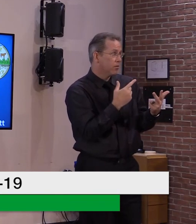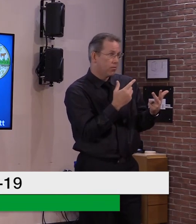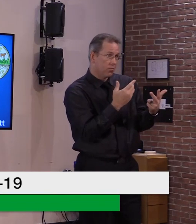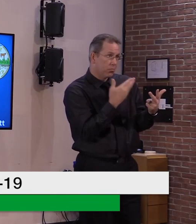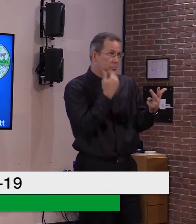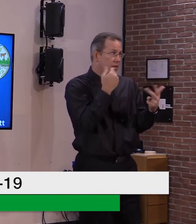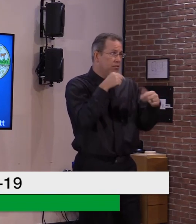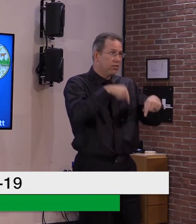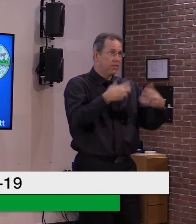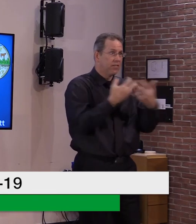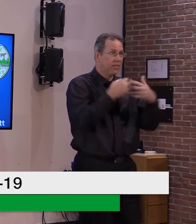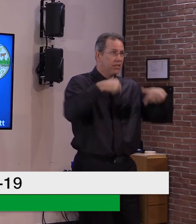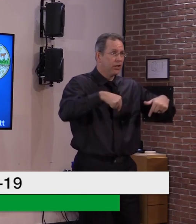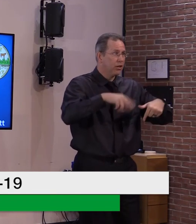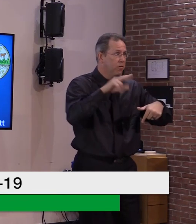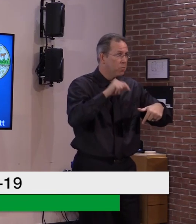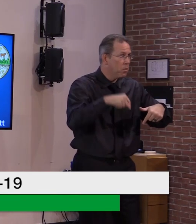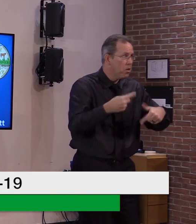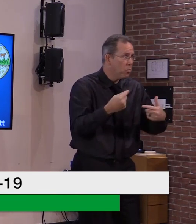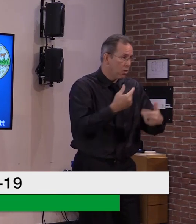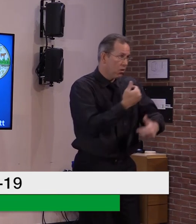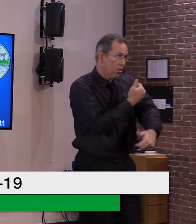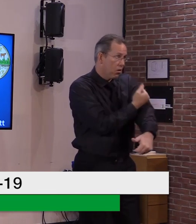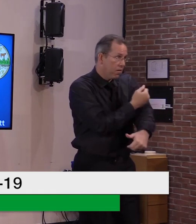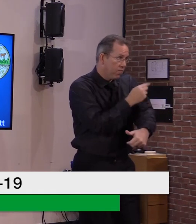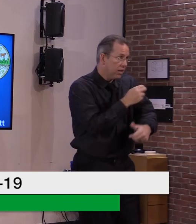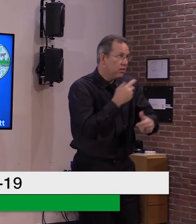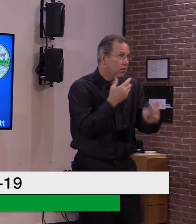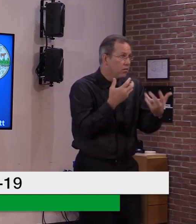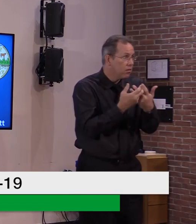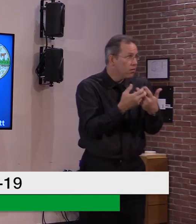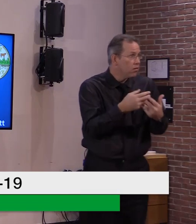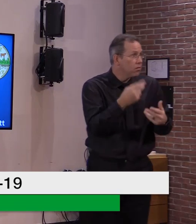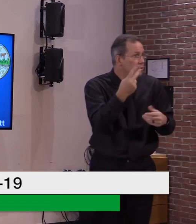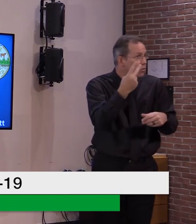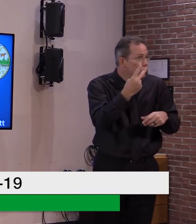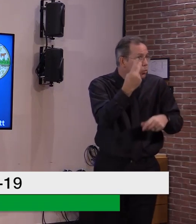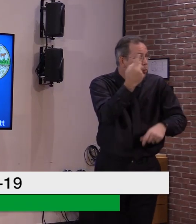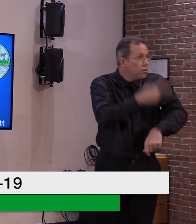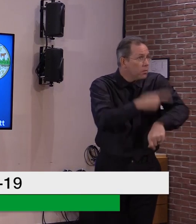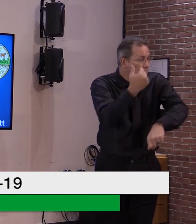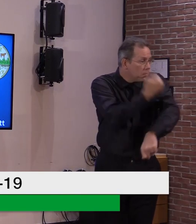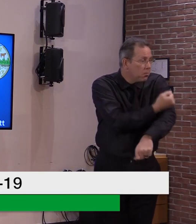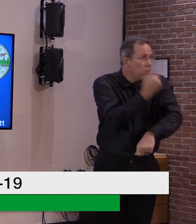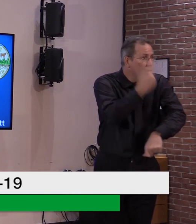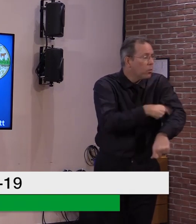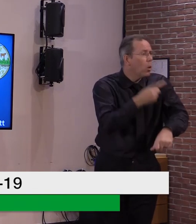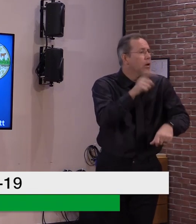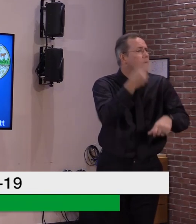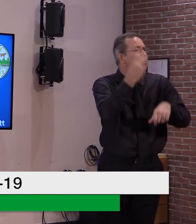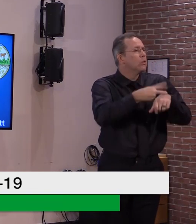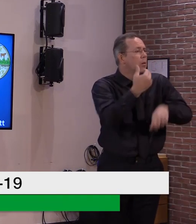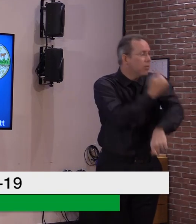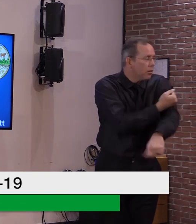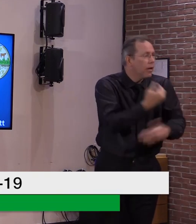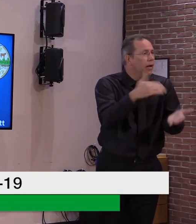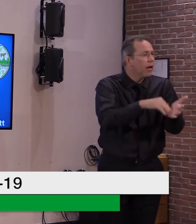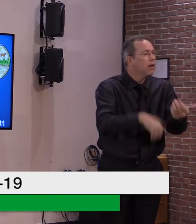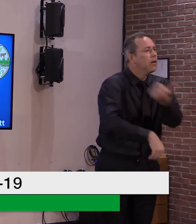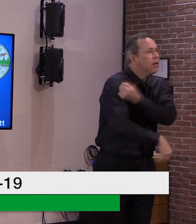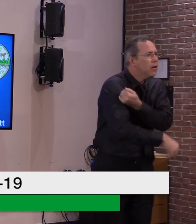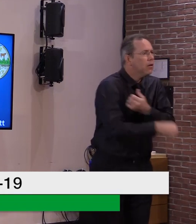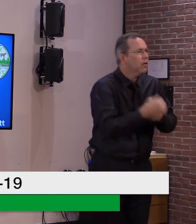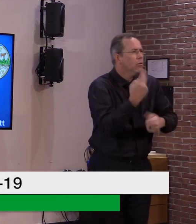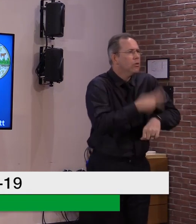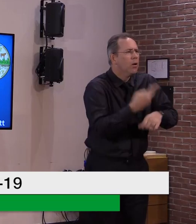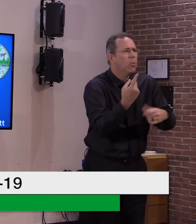to get because we expect due to human nature some people will forget the second shot or